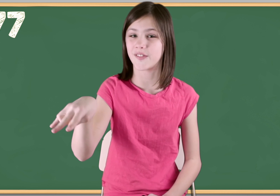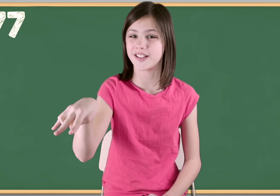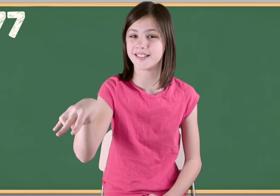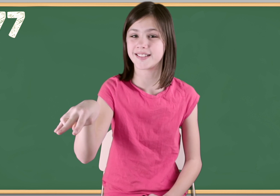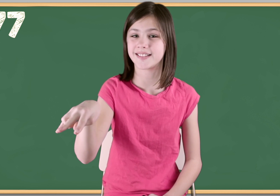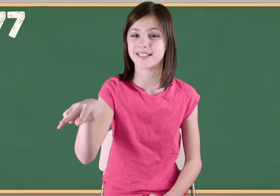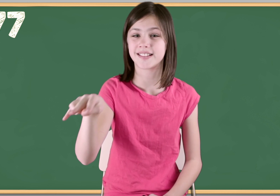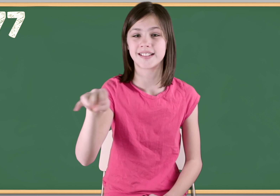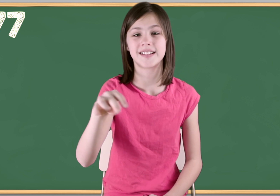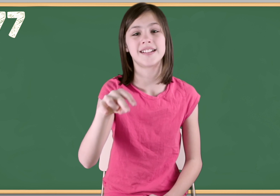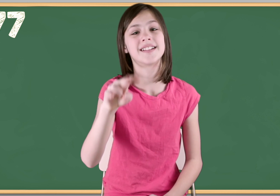77,